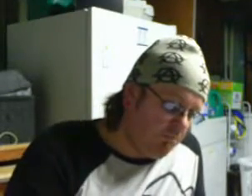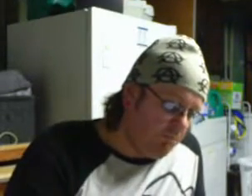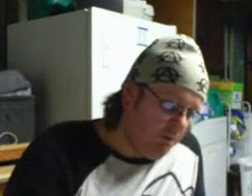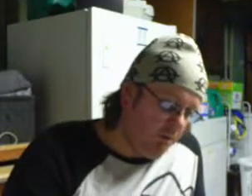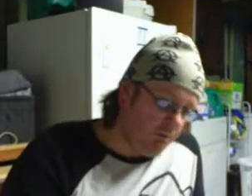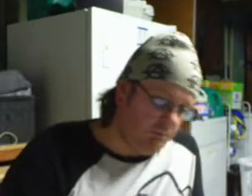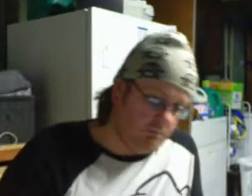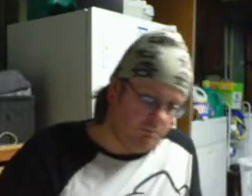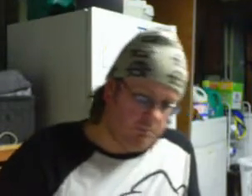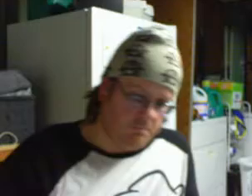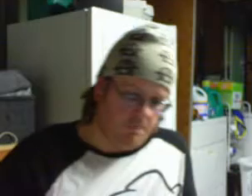But now,